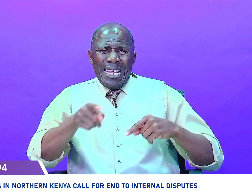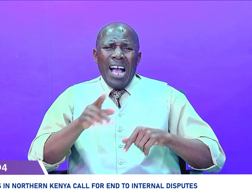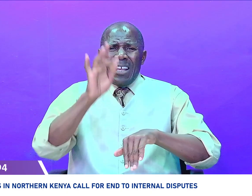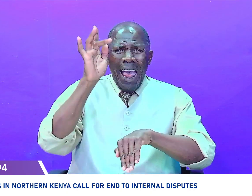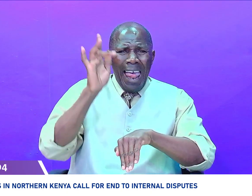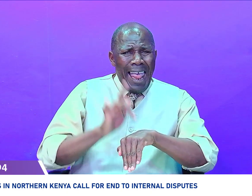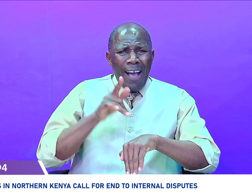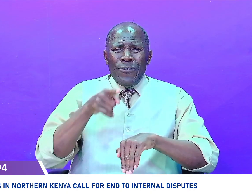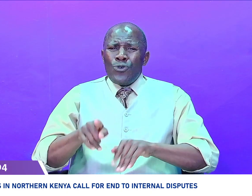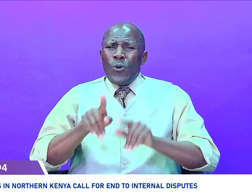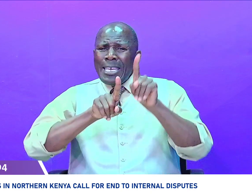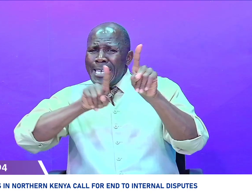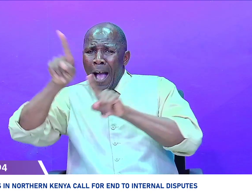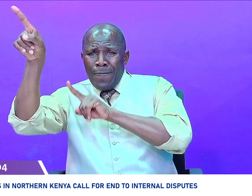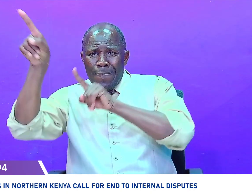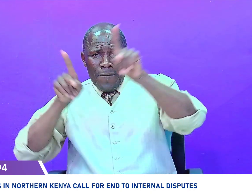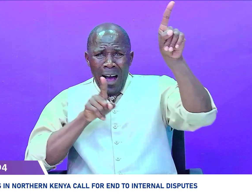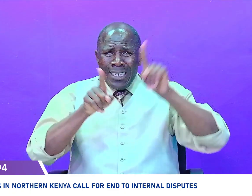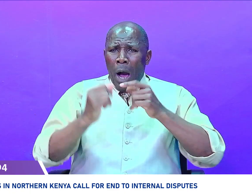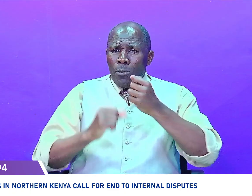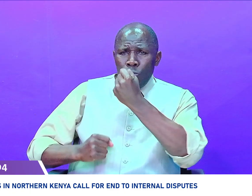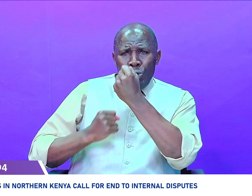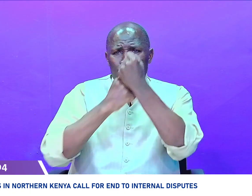in mobilizing supporters across the region.